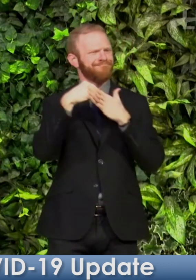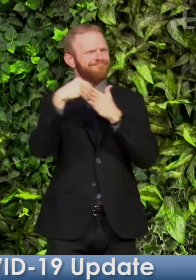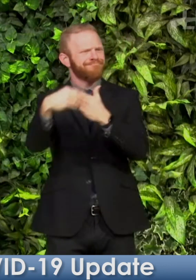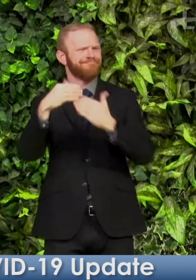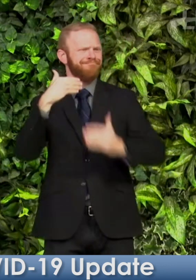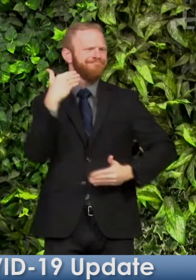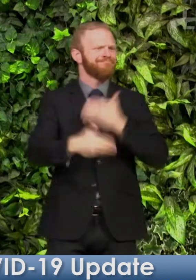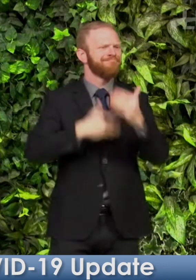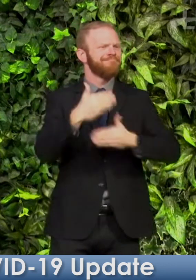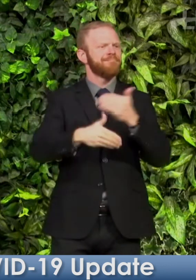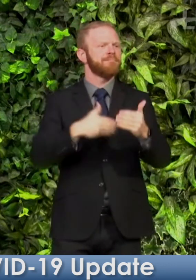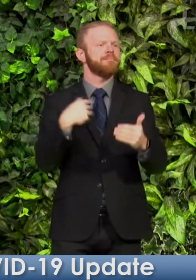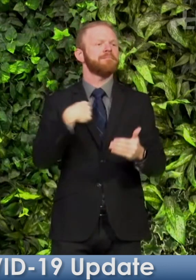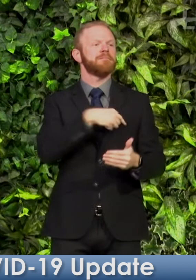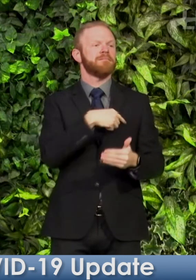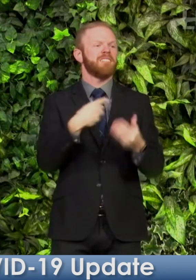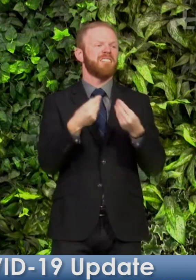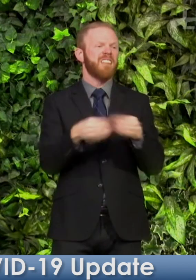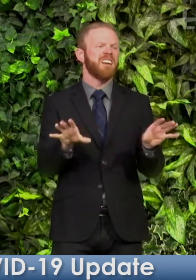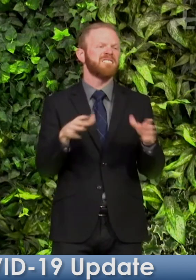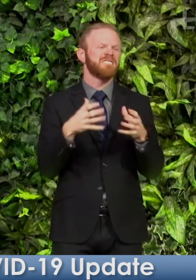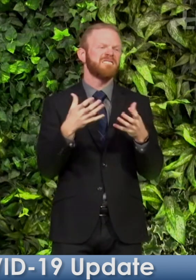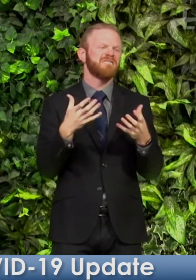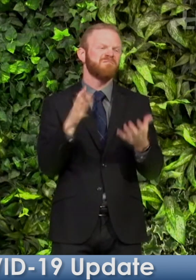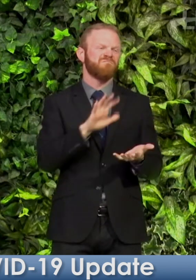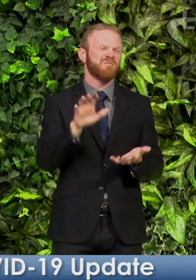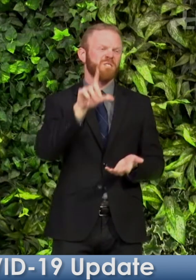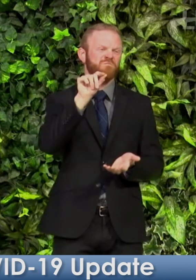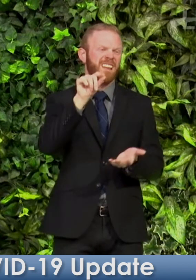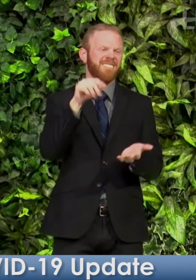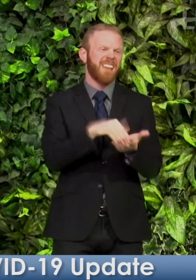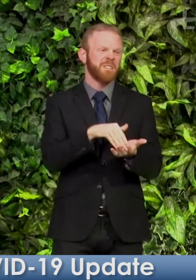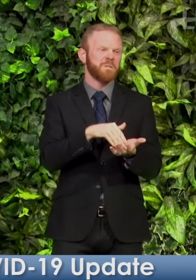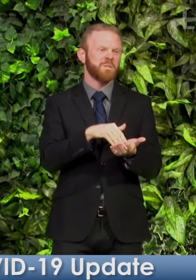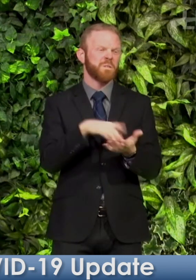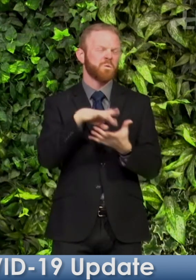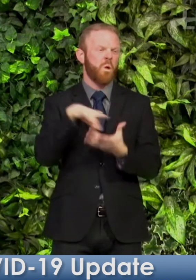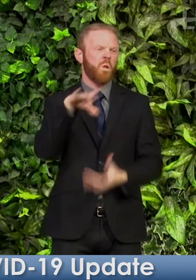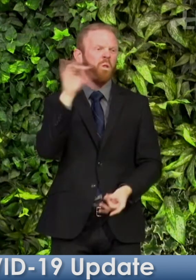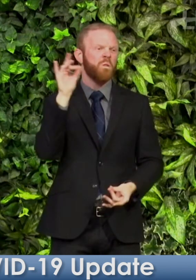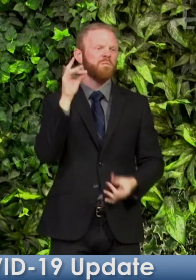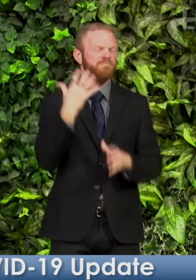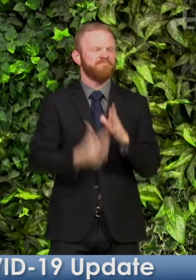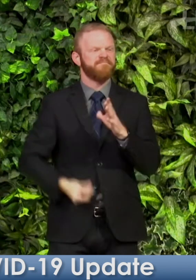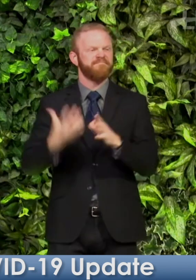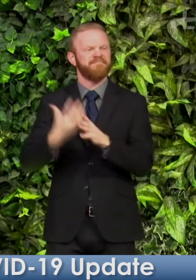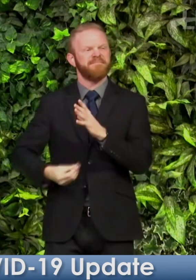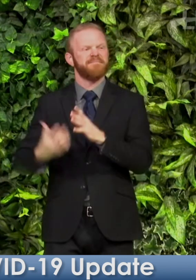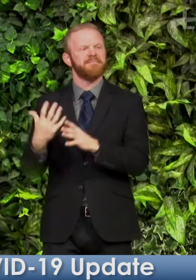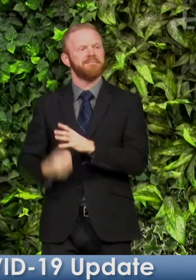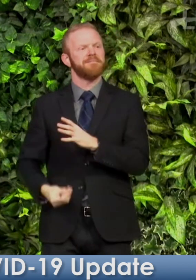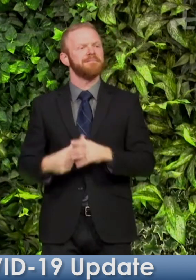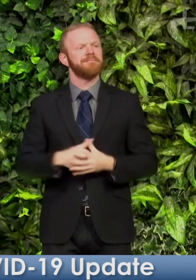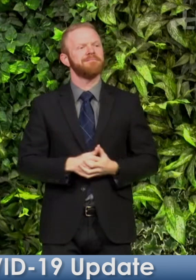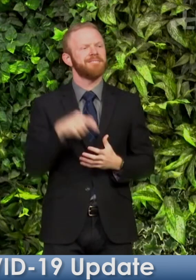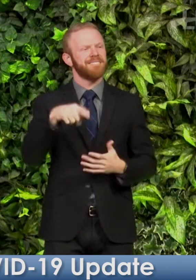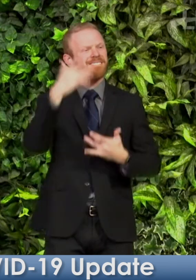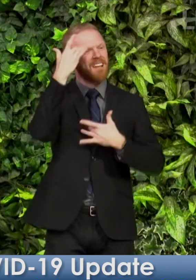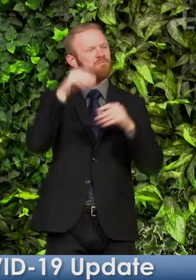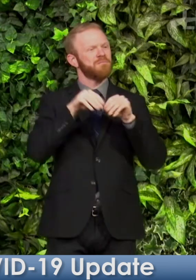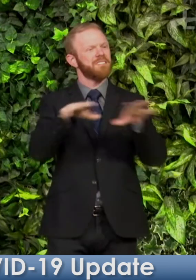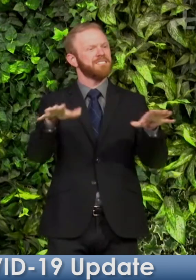almost 20,000 souls to this virus here in LA County. 2 of those were